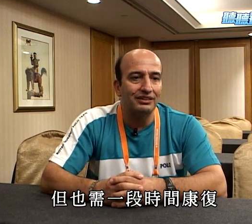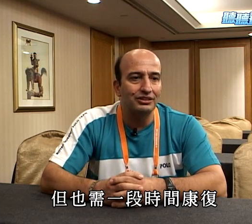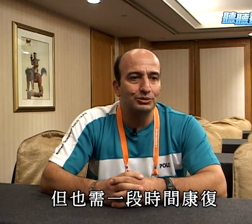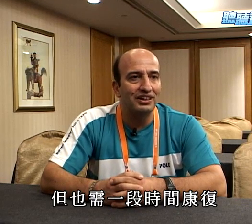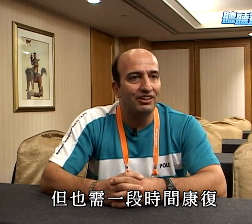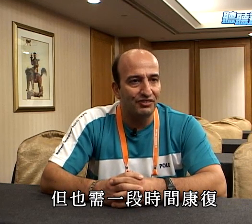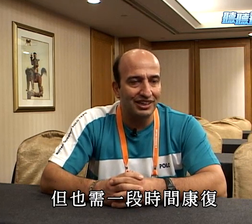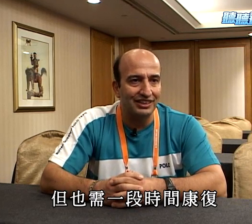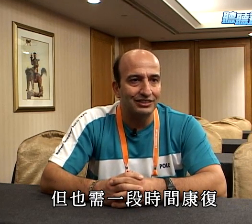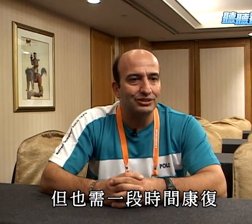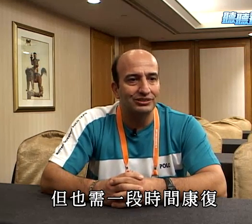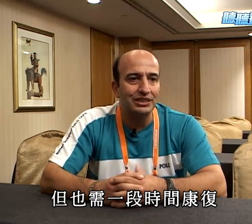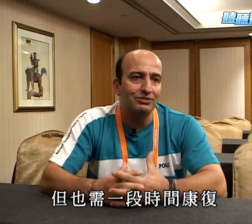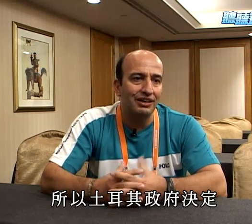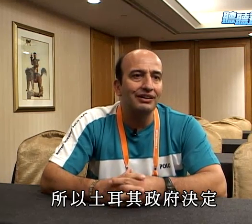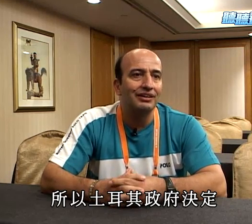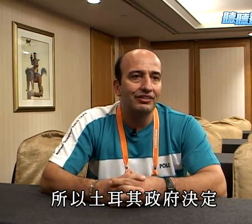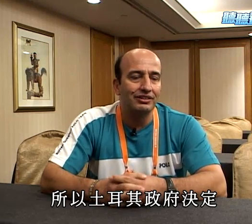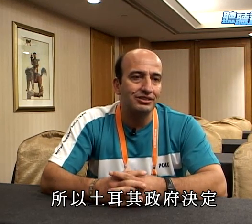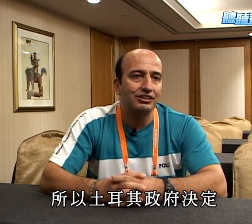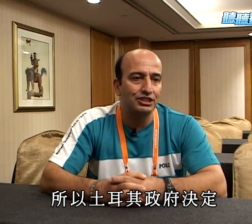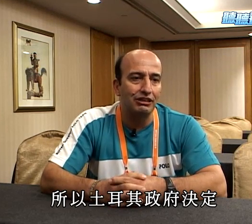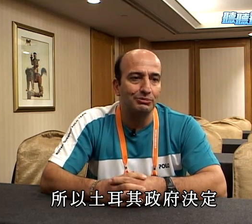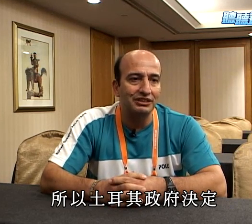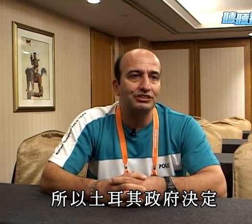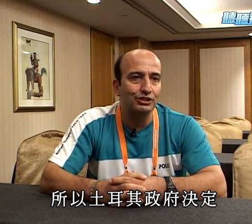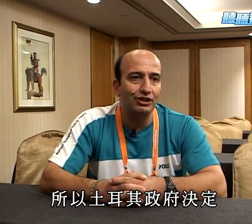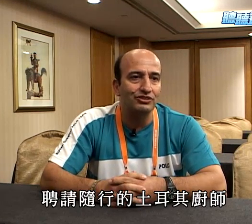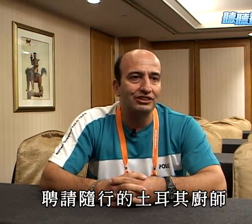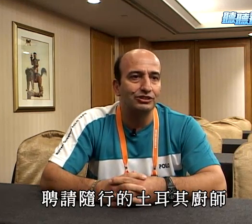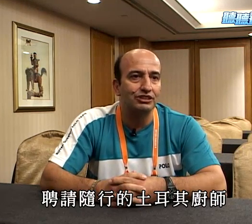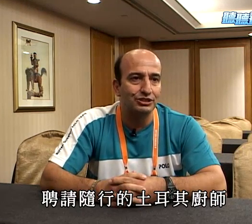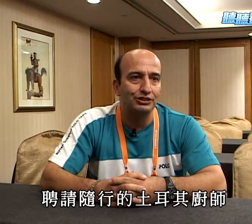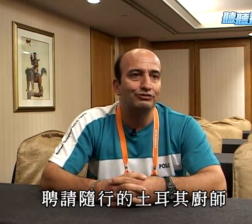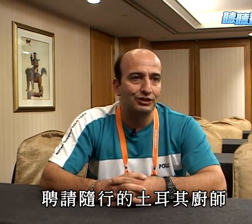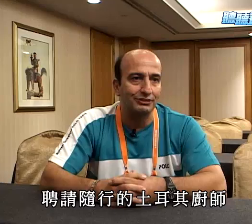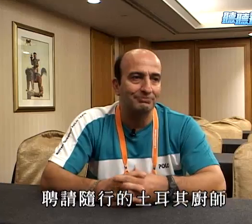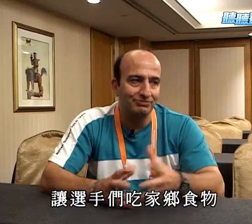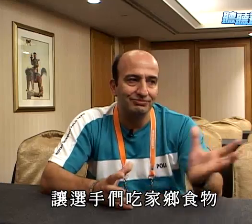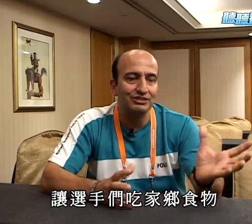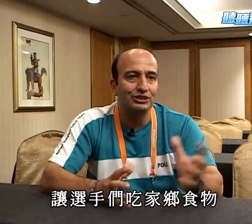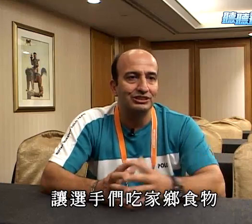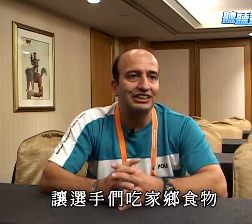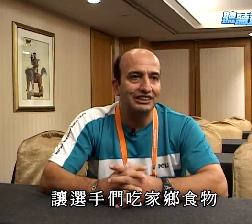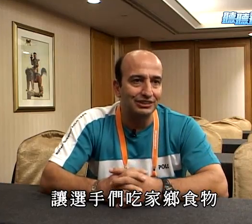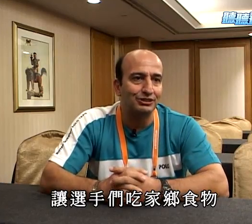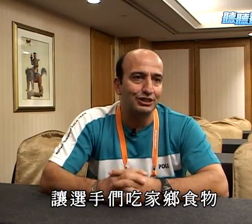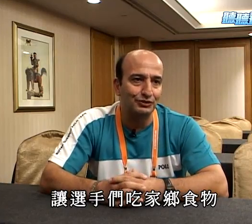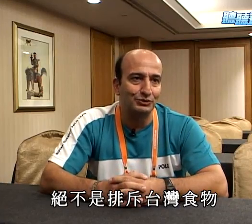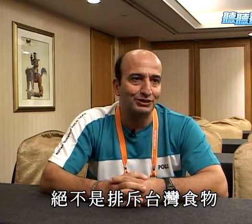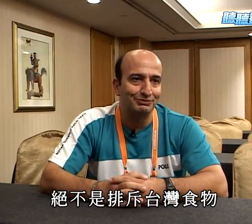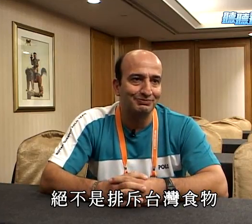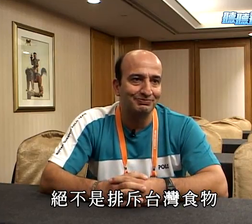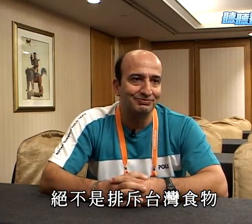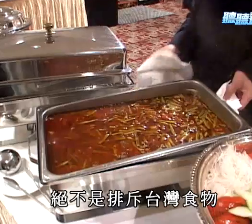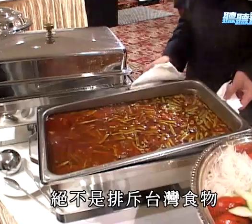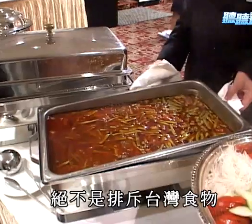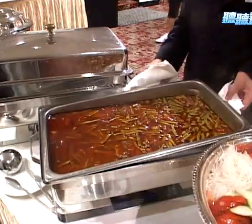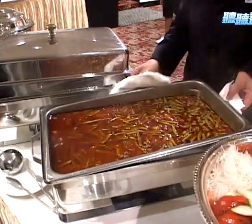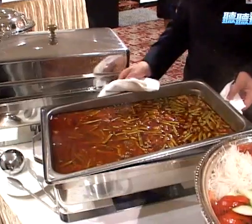to be healthy again. So that's why the Turkish government and choice a Turkish cook for them. So they eat a Turkish food.